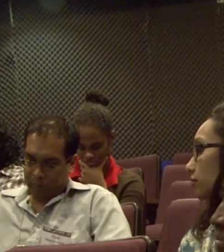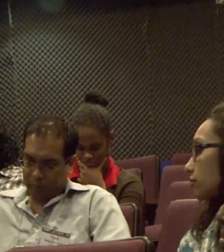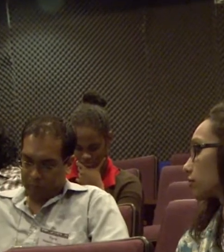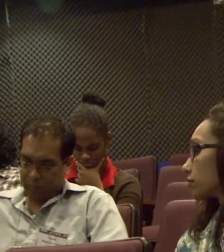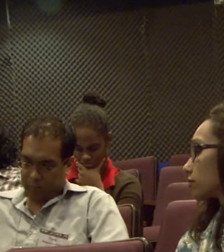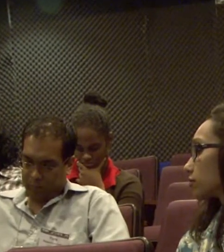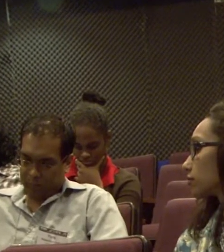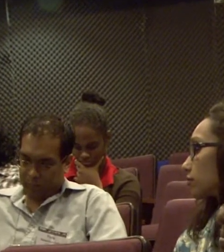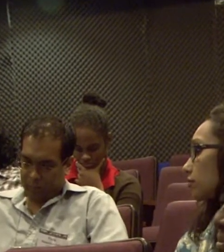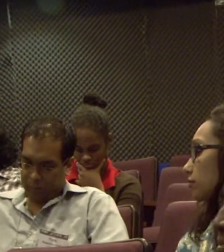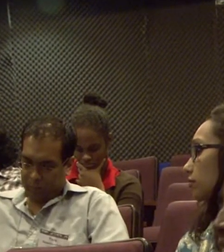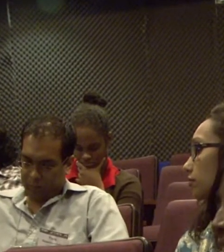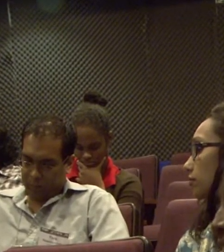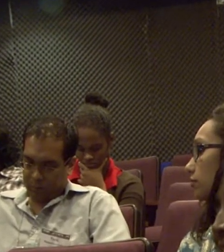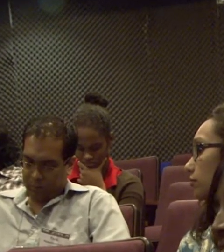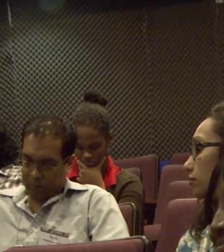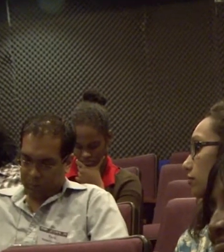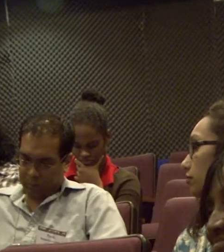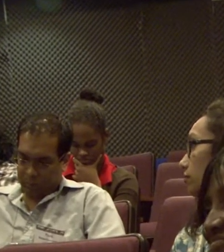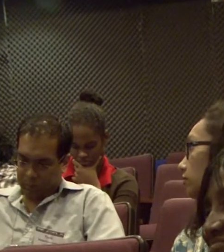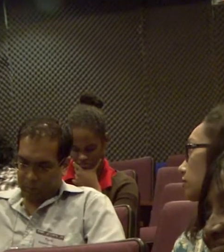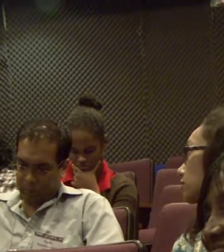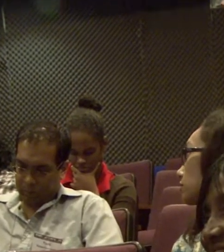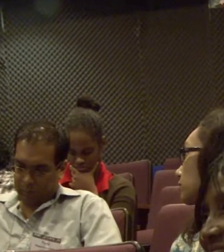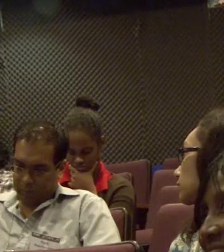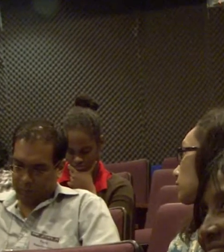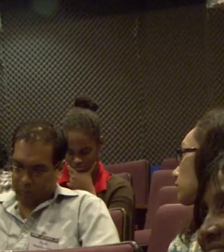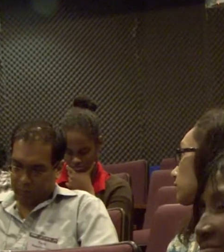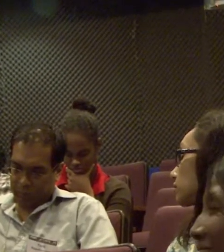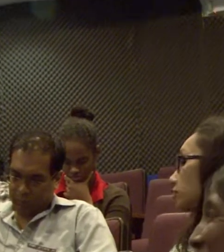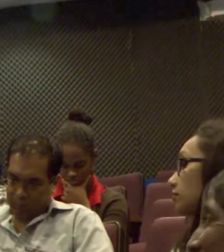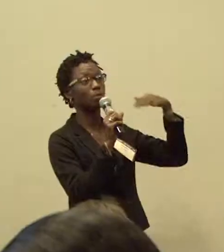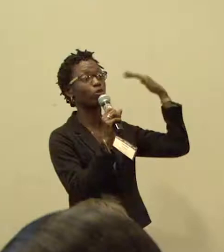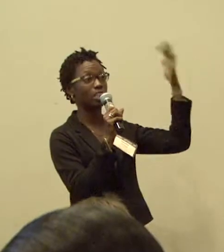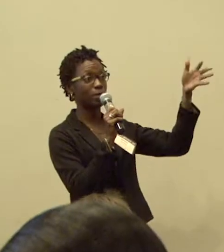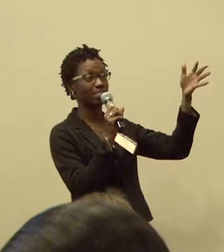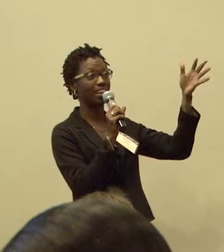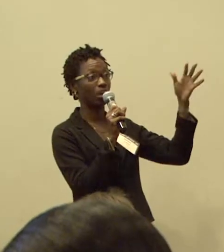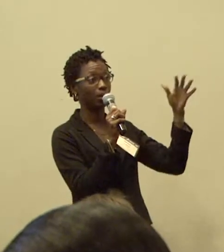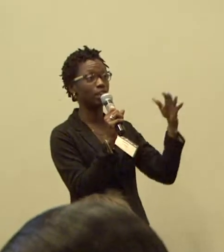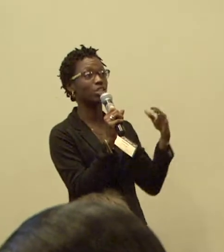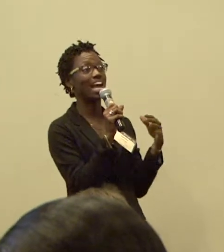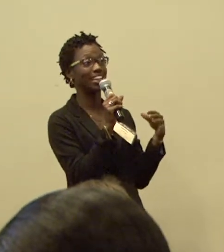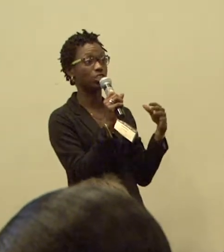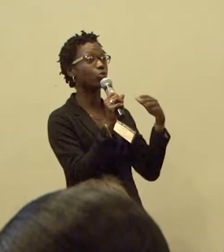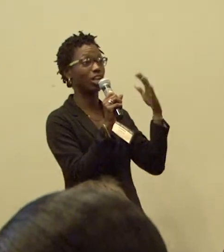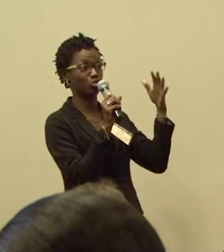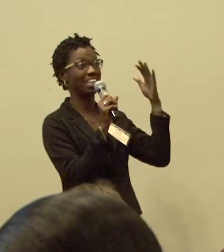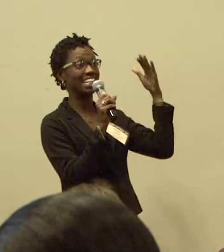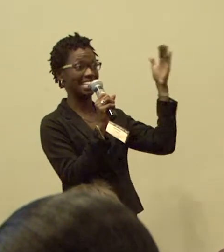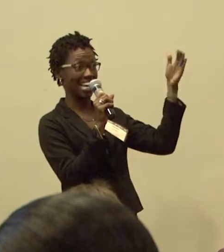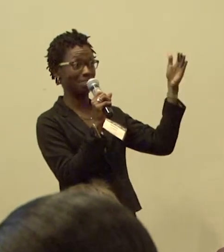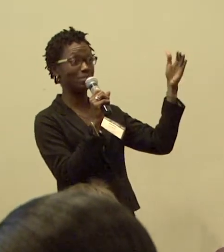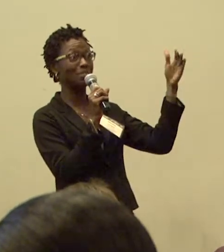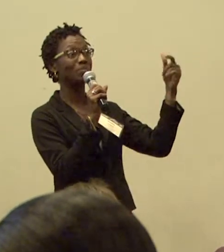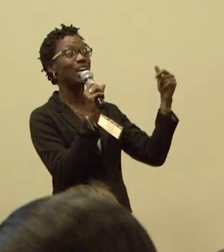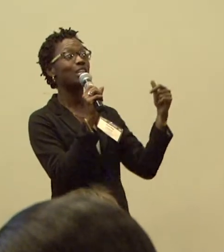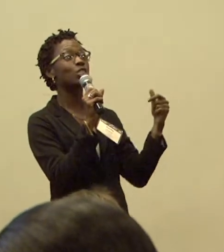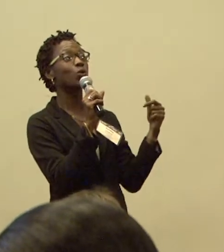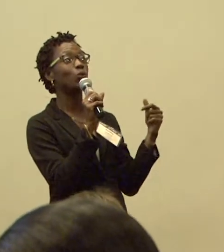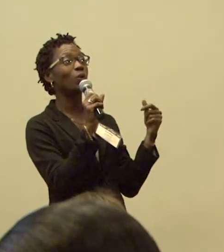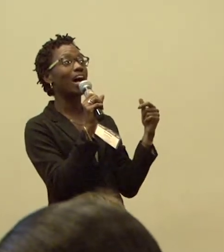your response to those two pieces of research. Before expressive language, and that is 380